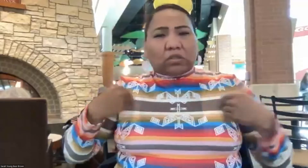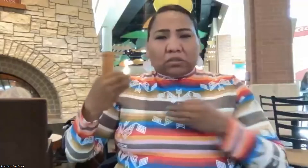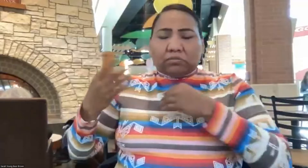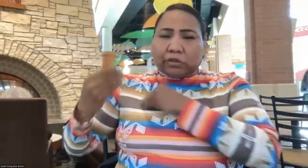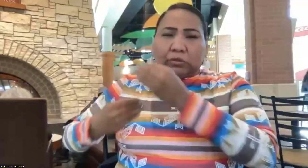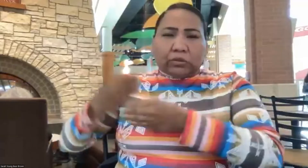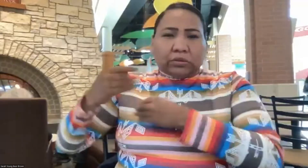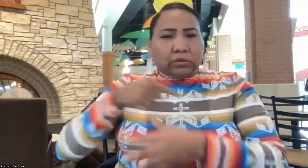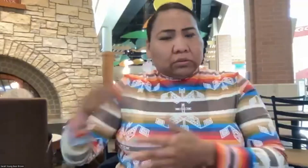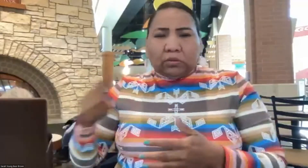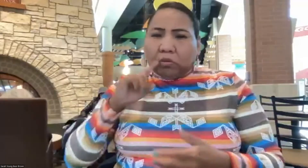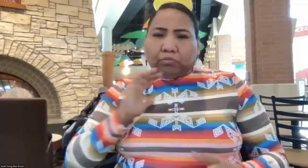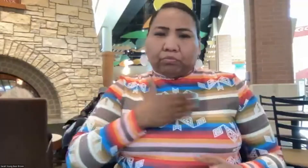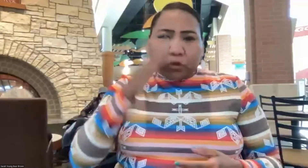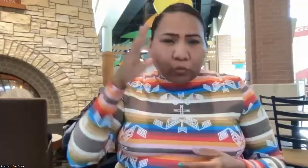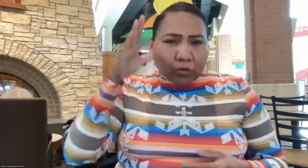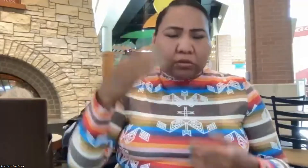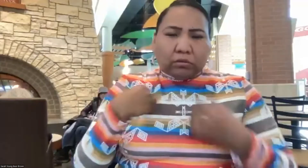responsibility is and what I should be doing and what I can do.